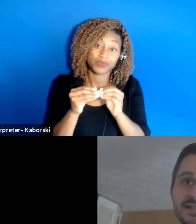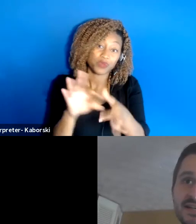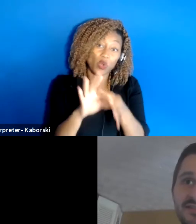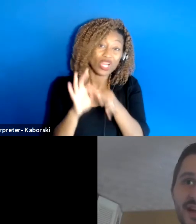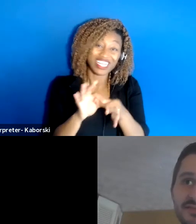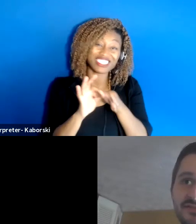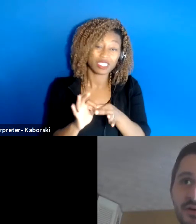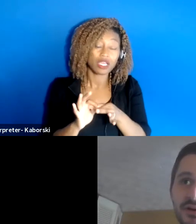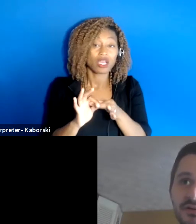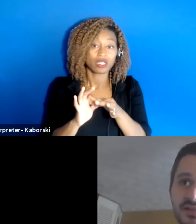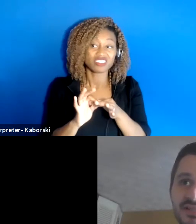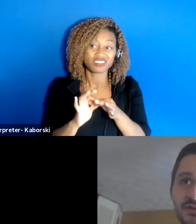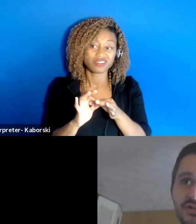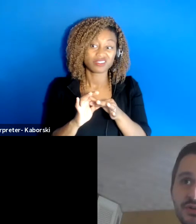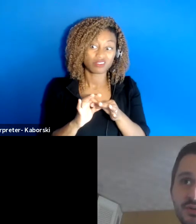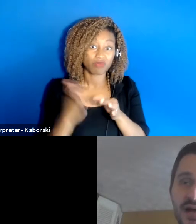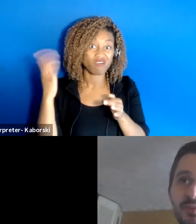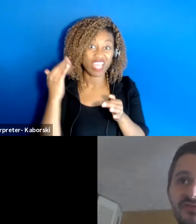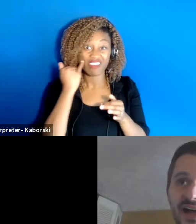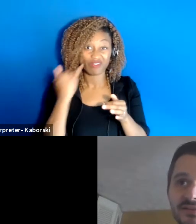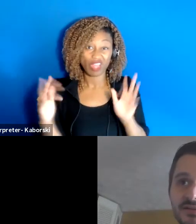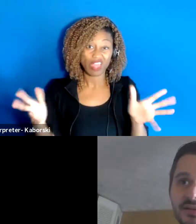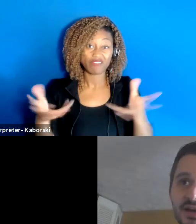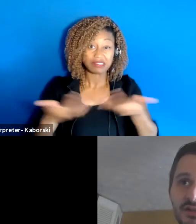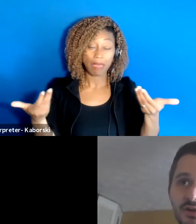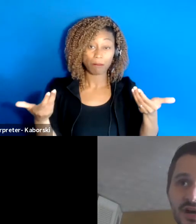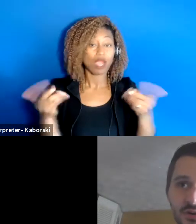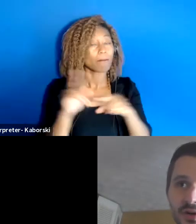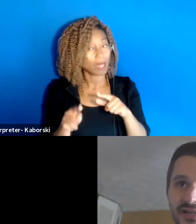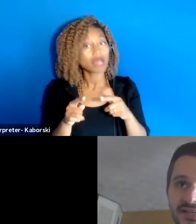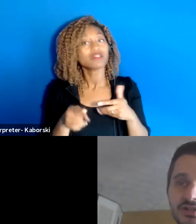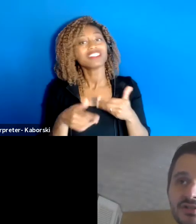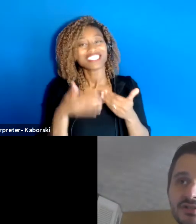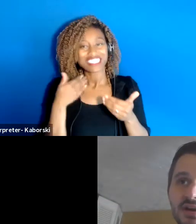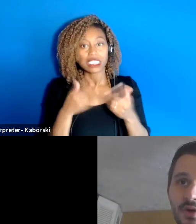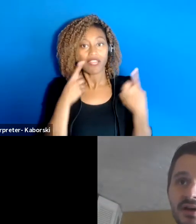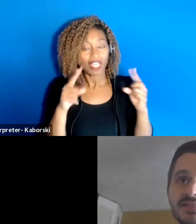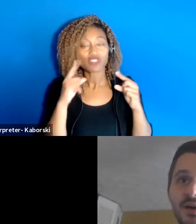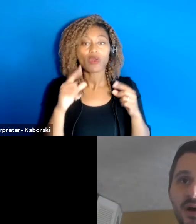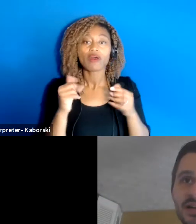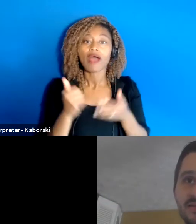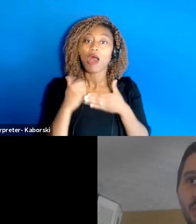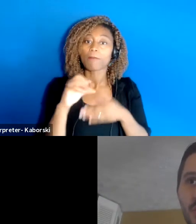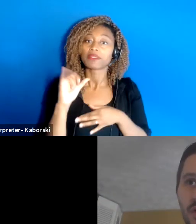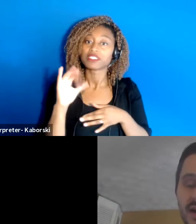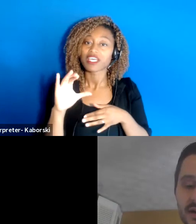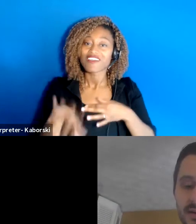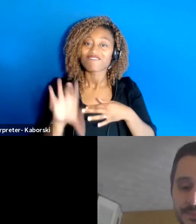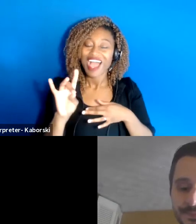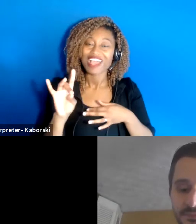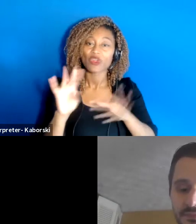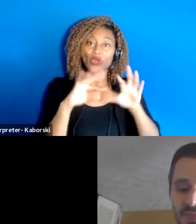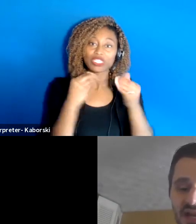it very easy and effective for the Silk to help find those other organizations that on a statewide level were